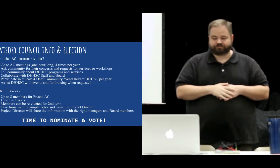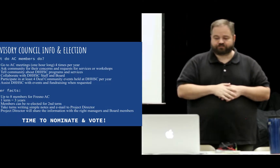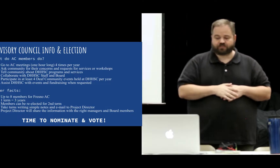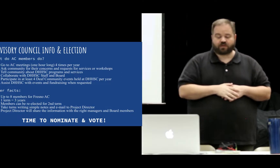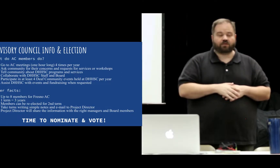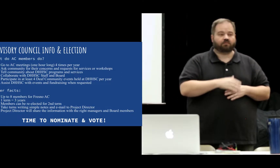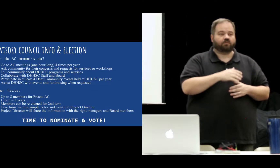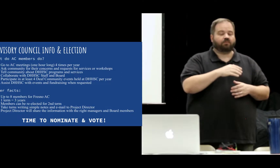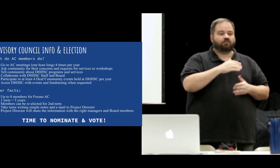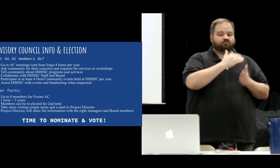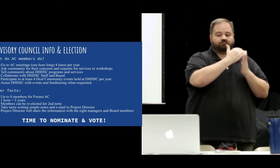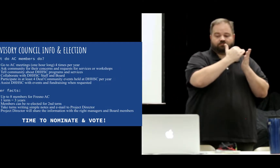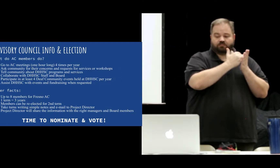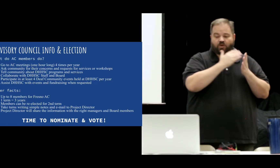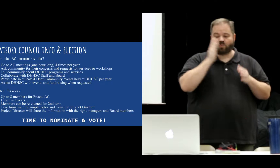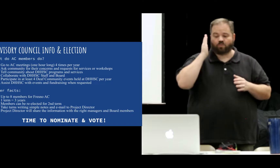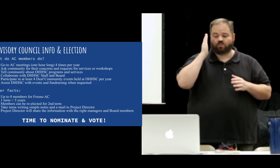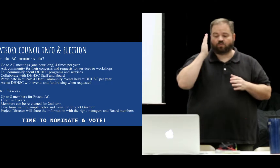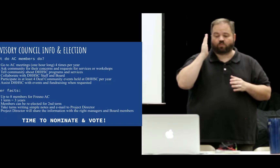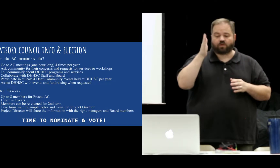to the meeting.